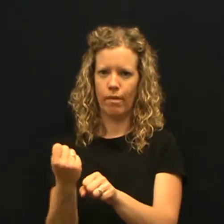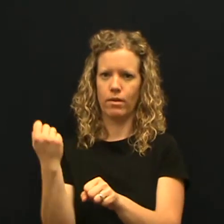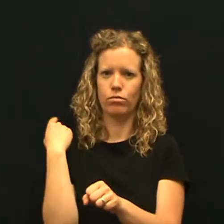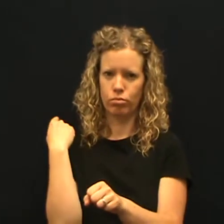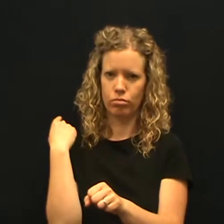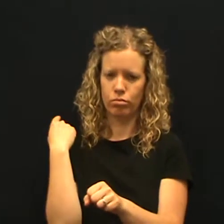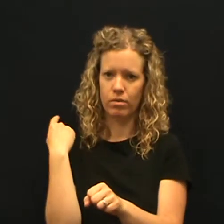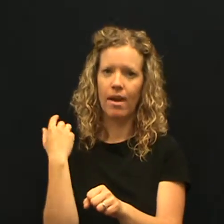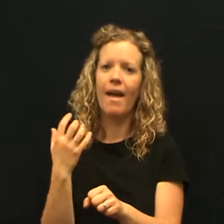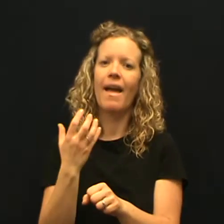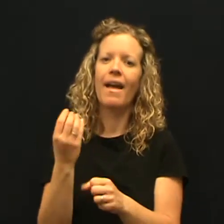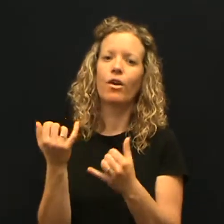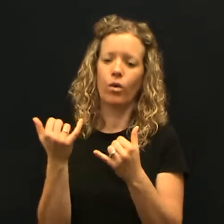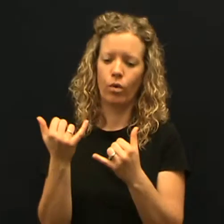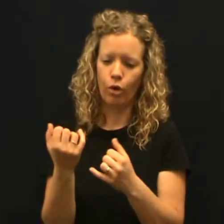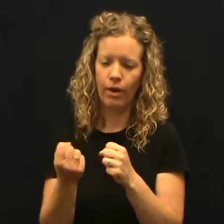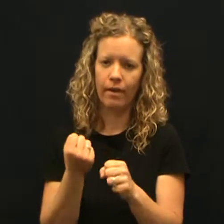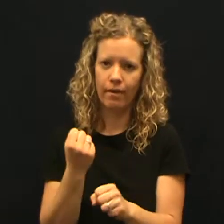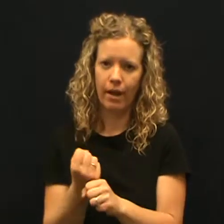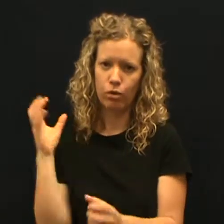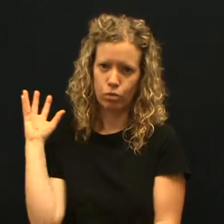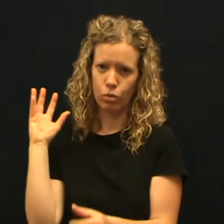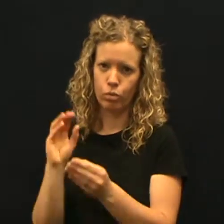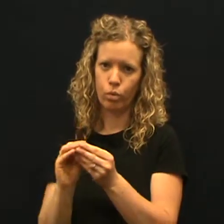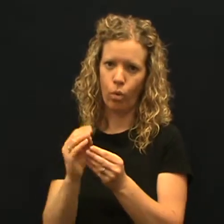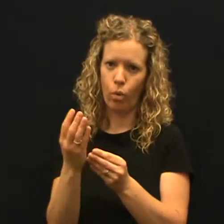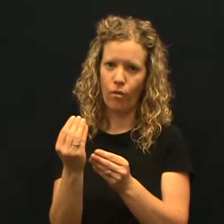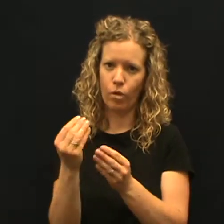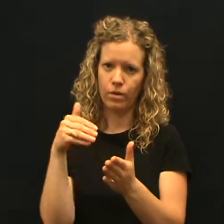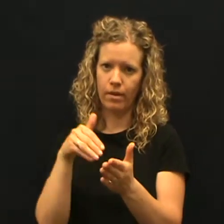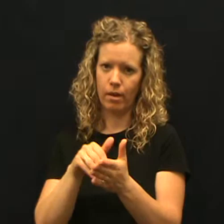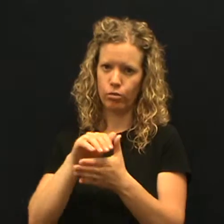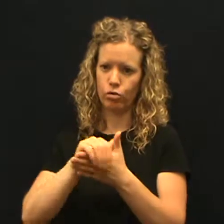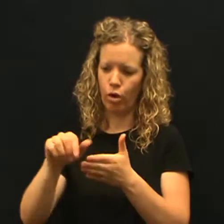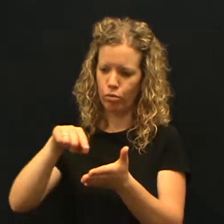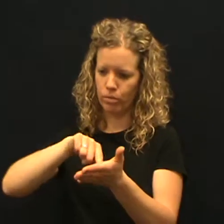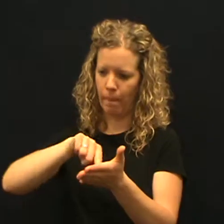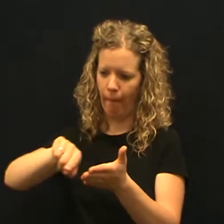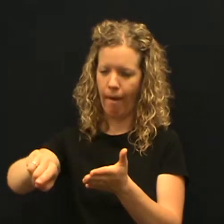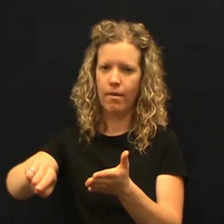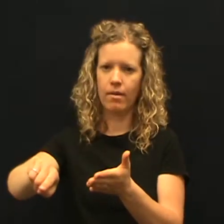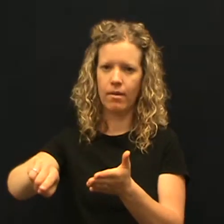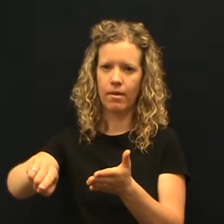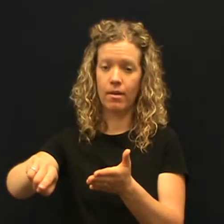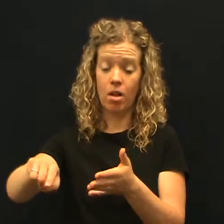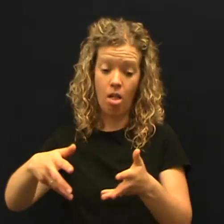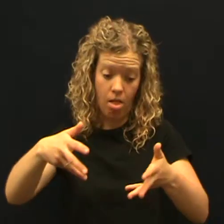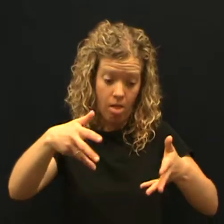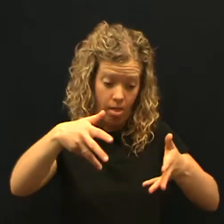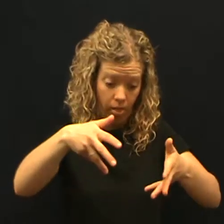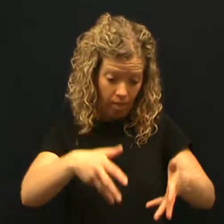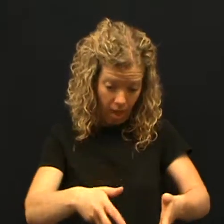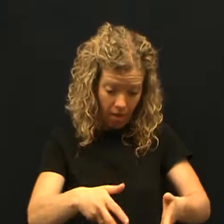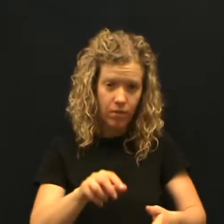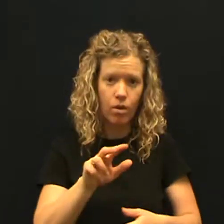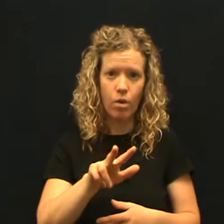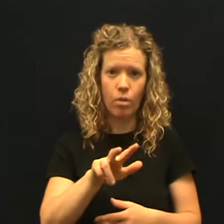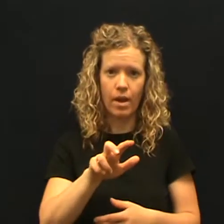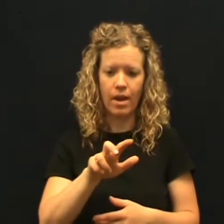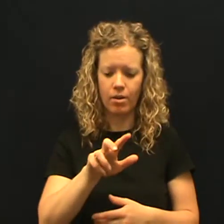pay a total of $14,000 to our preferred shareholders, which leaves the remainder of $386,000